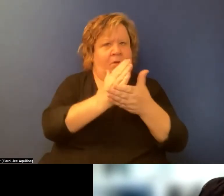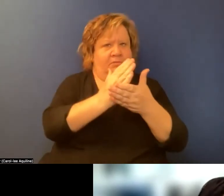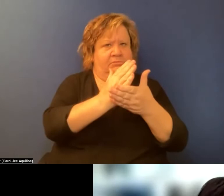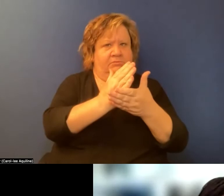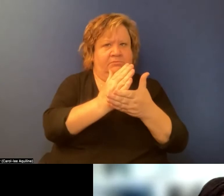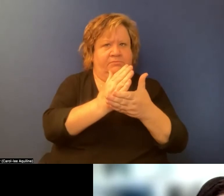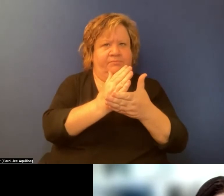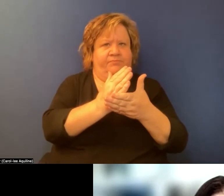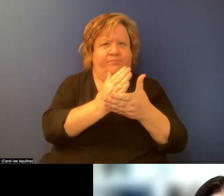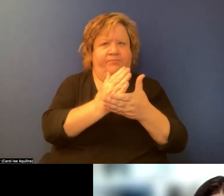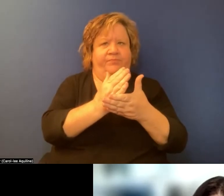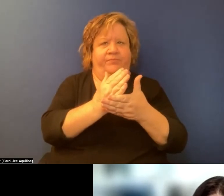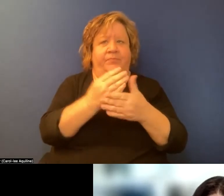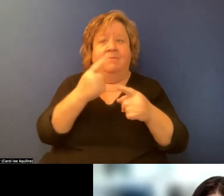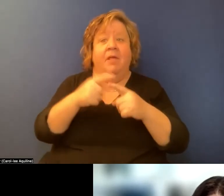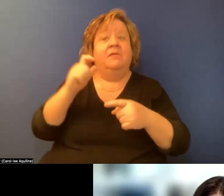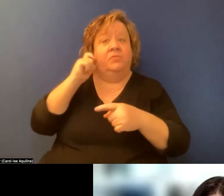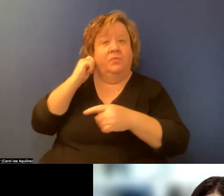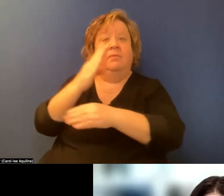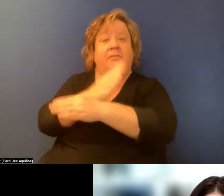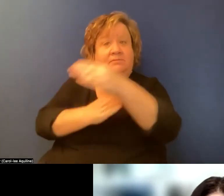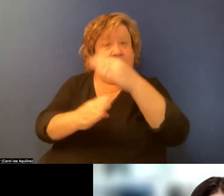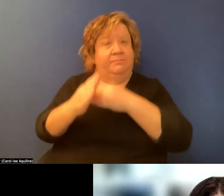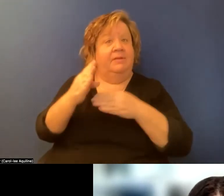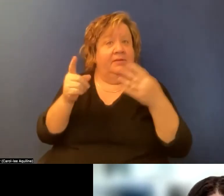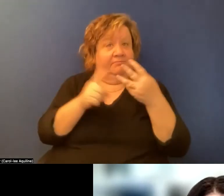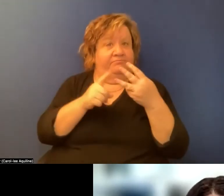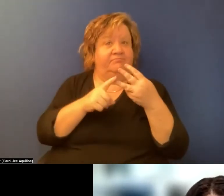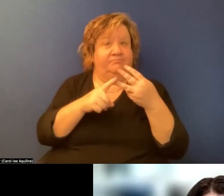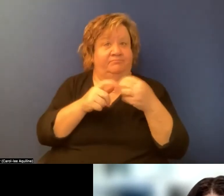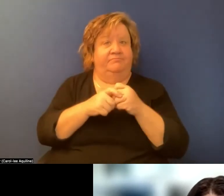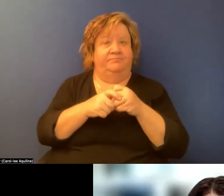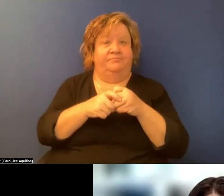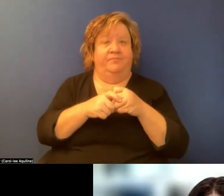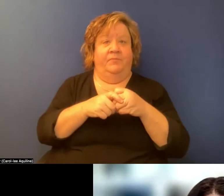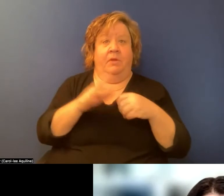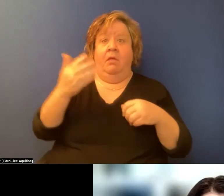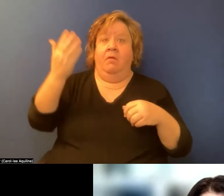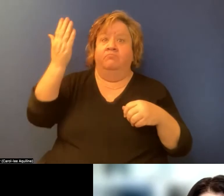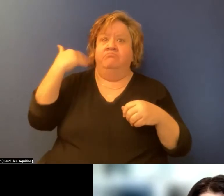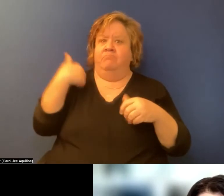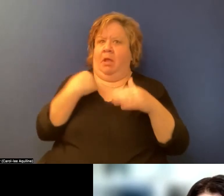be responsible for that program. So another one of those issues I care about, and it's a good program.